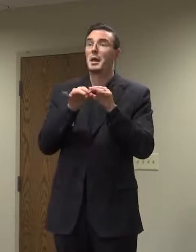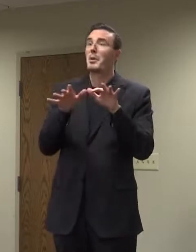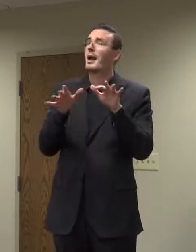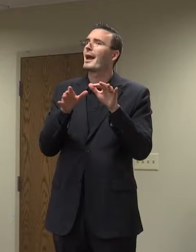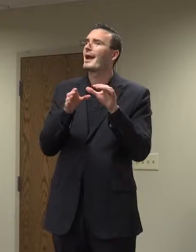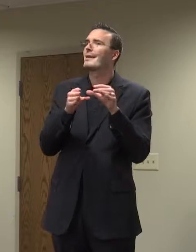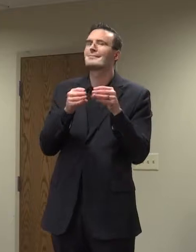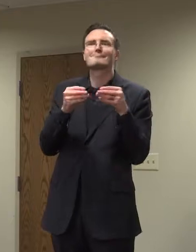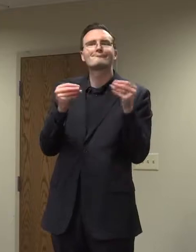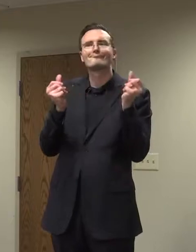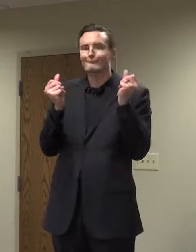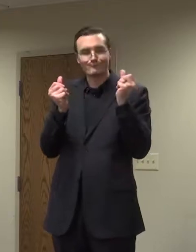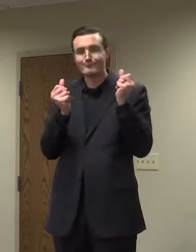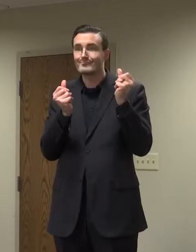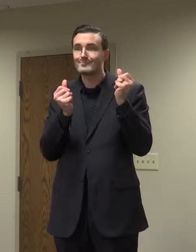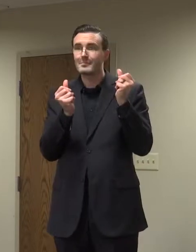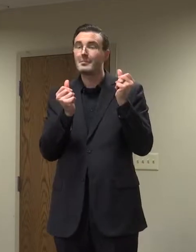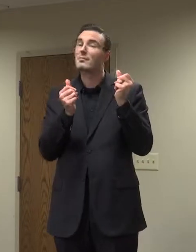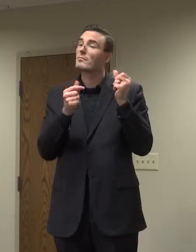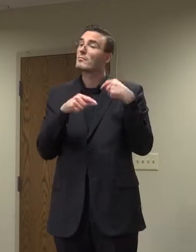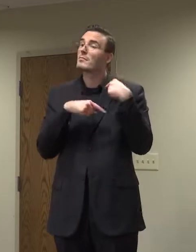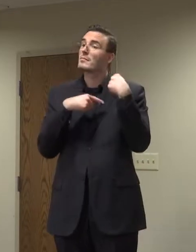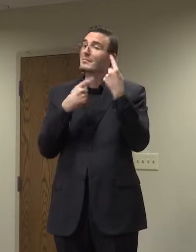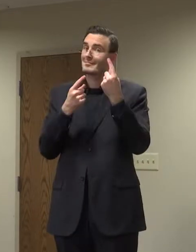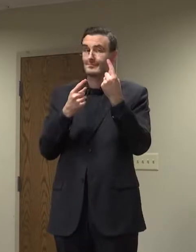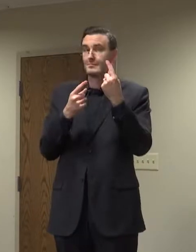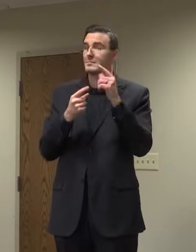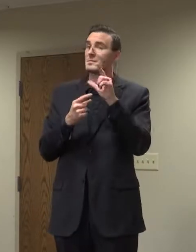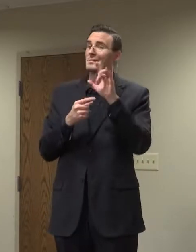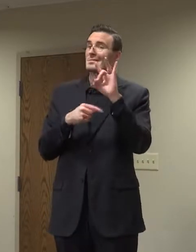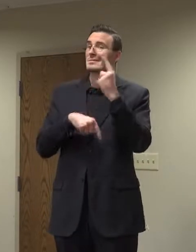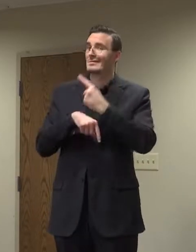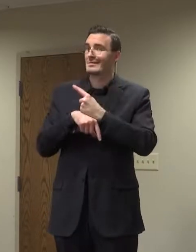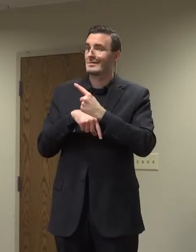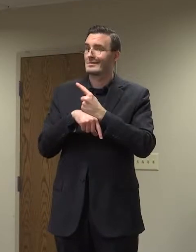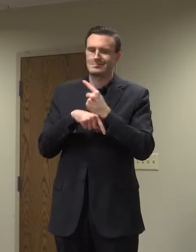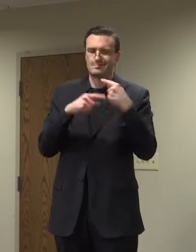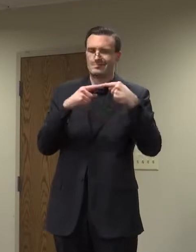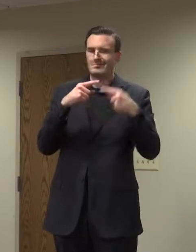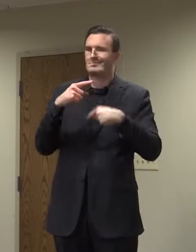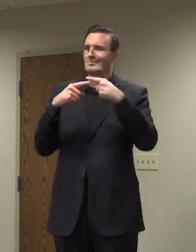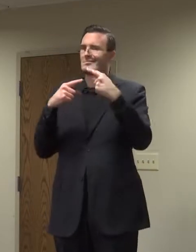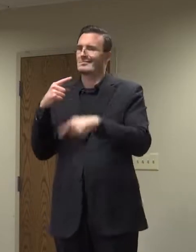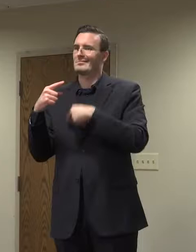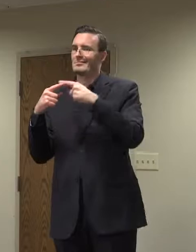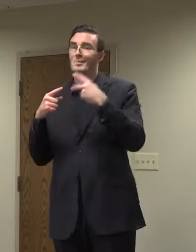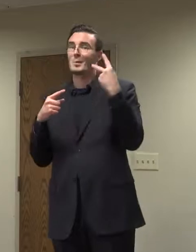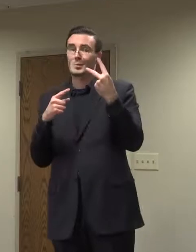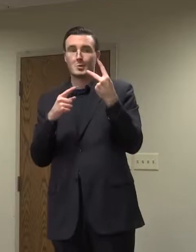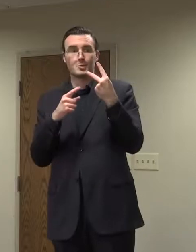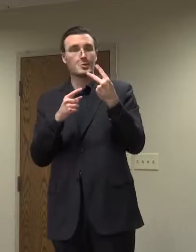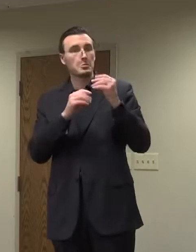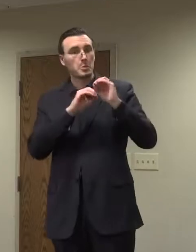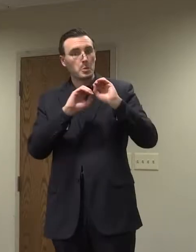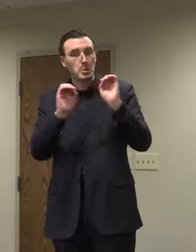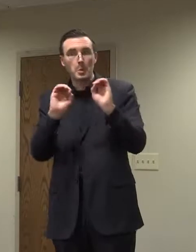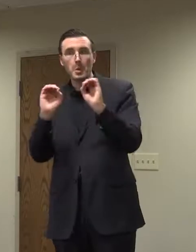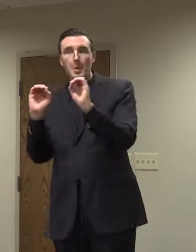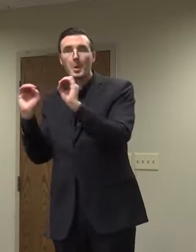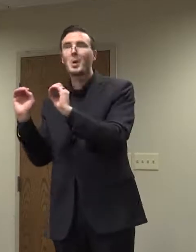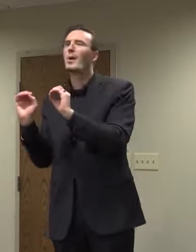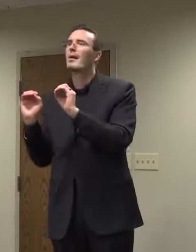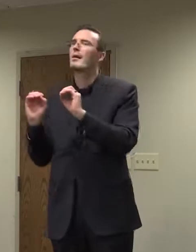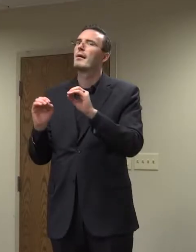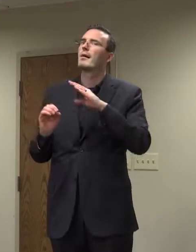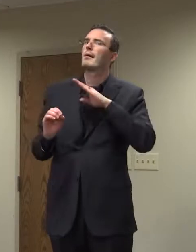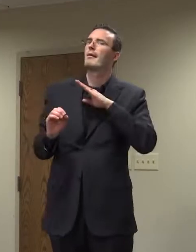concern or location of concern, having completed 2 incubation periods. So it can be done, even with high positivity rates. And overall,